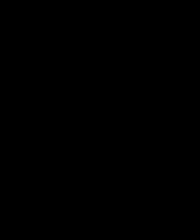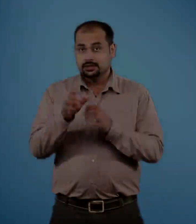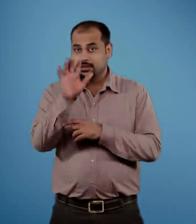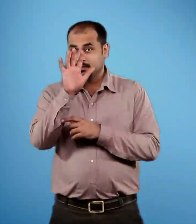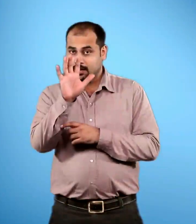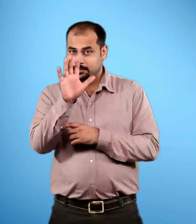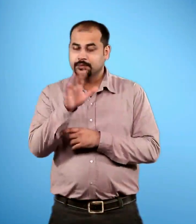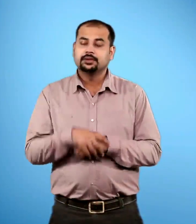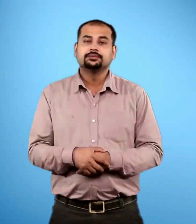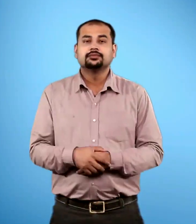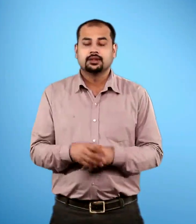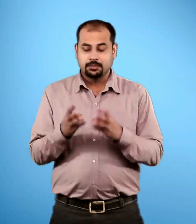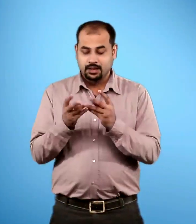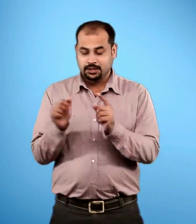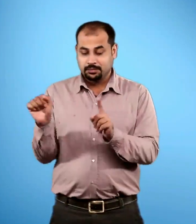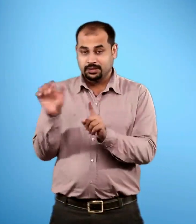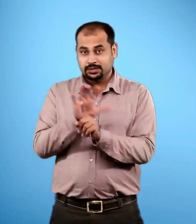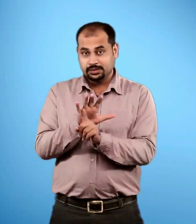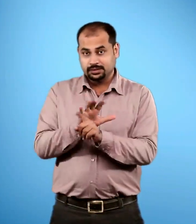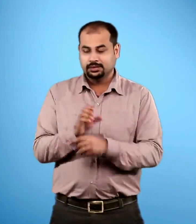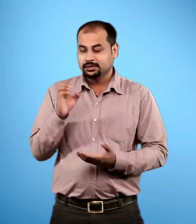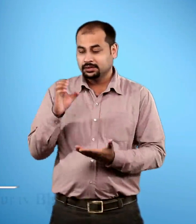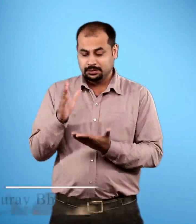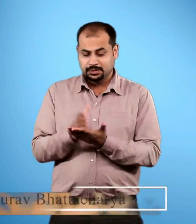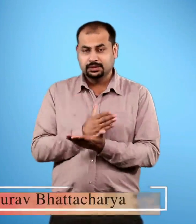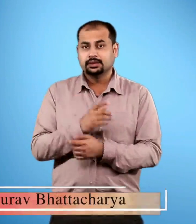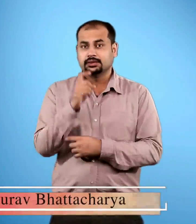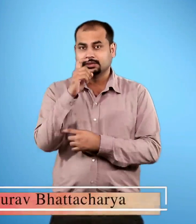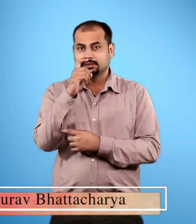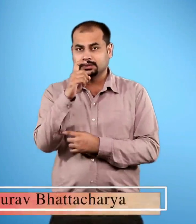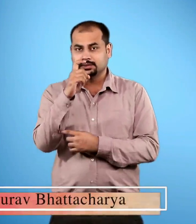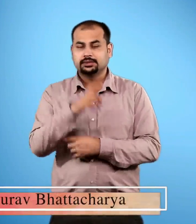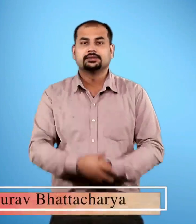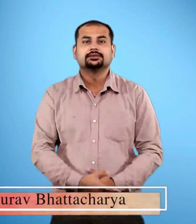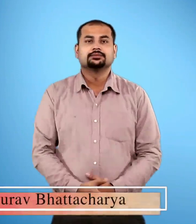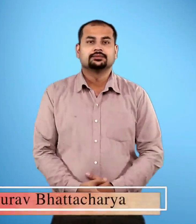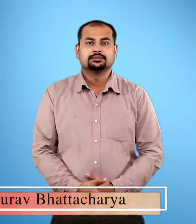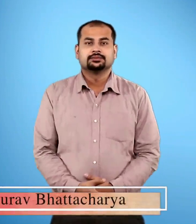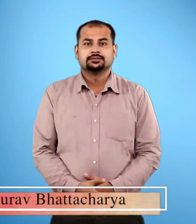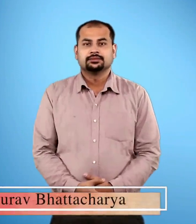Math Magic 5. This is the chapter 7.